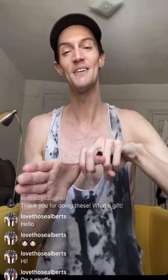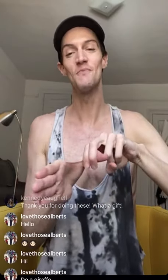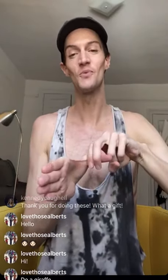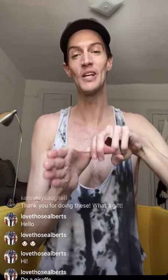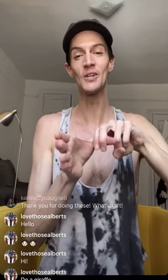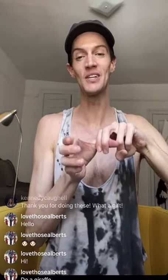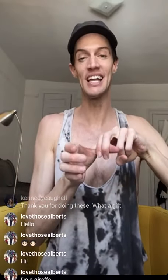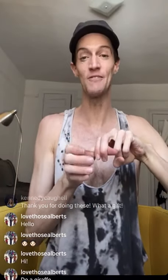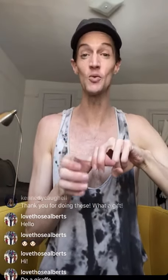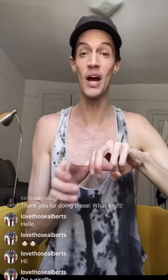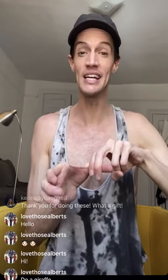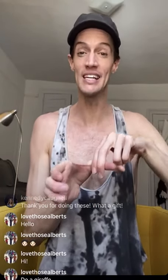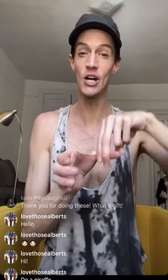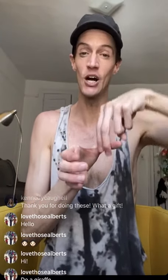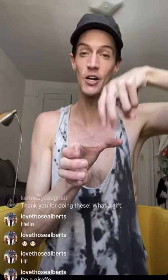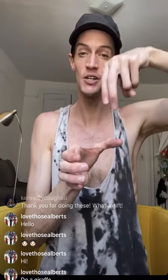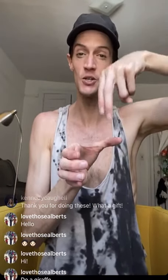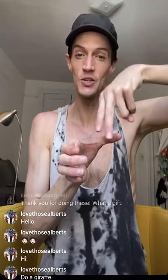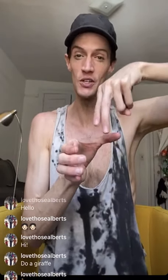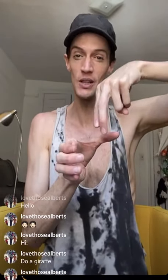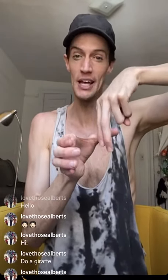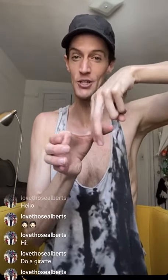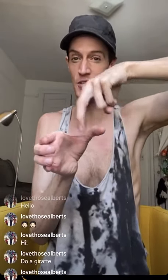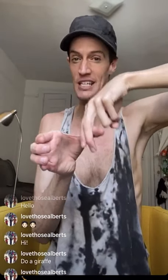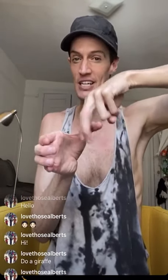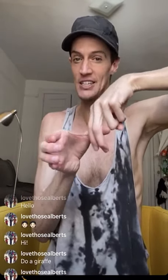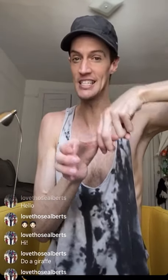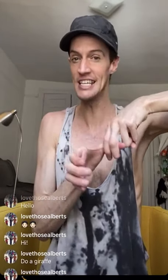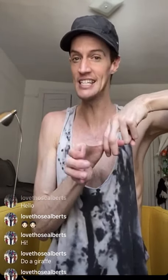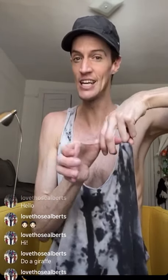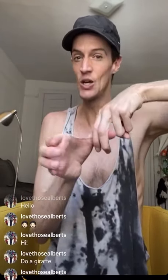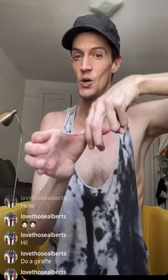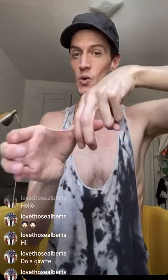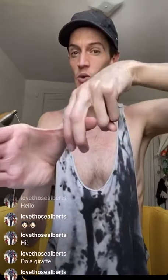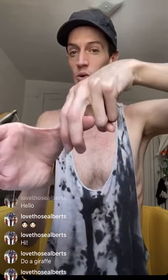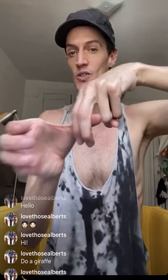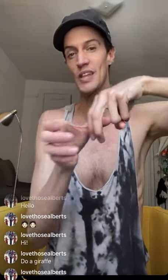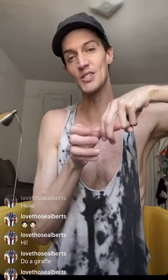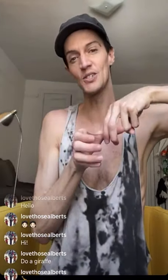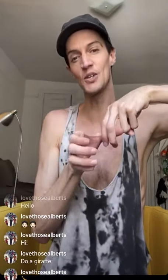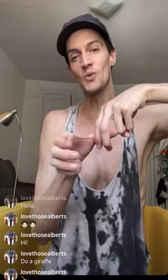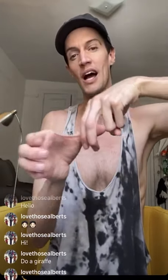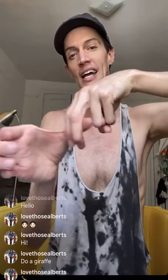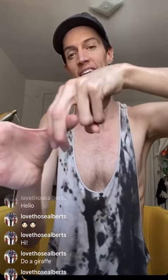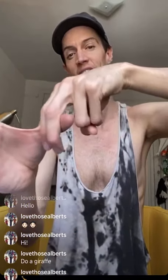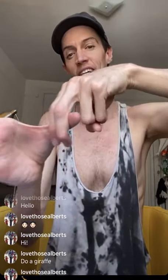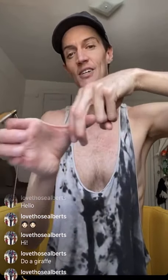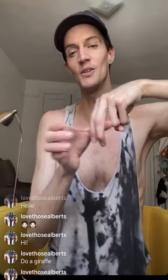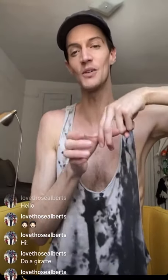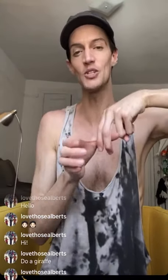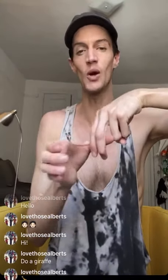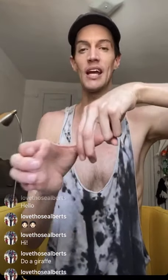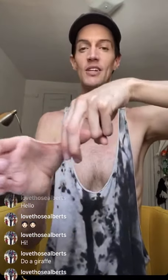We learned that if you're riding in a car, your legs are sitting on the seat. So that's to ride in a vehicle or a train or